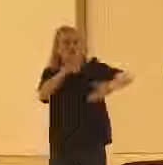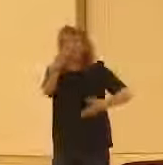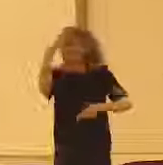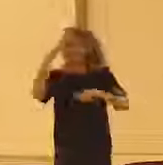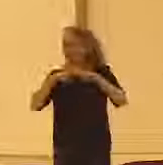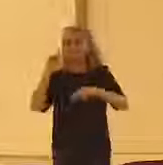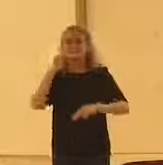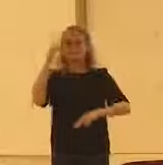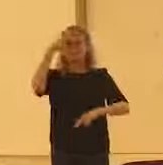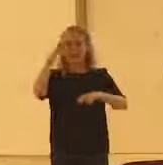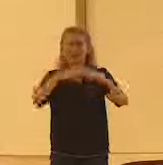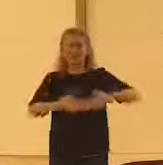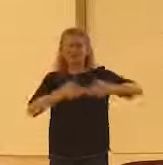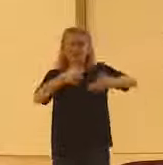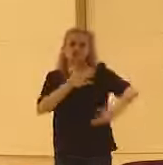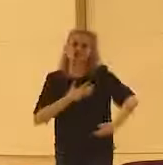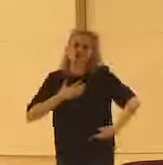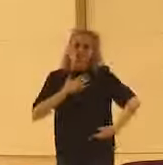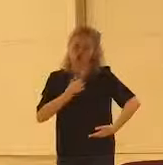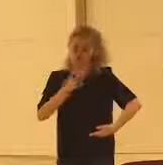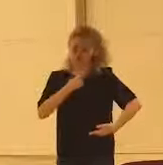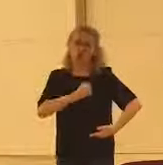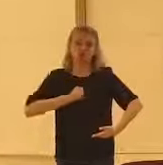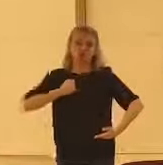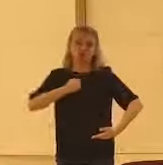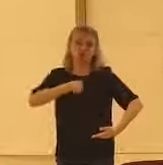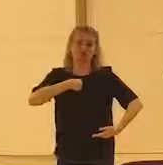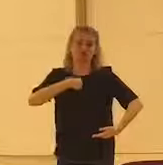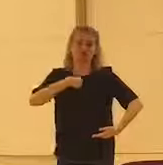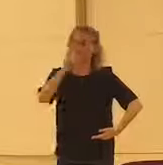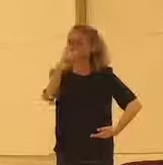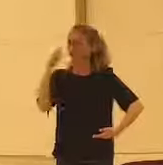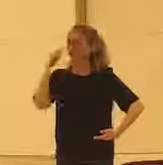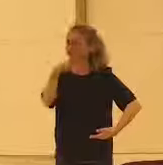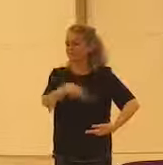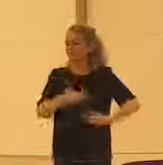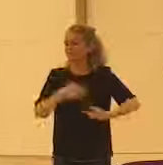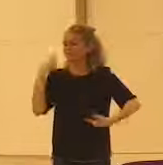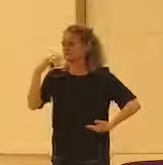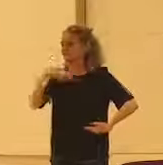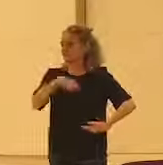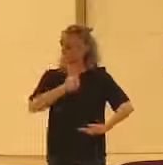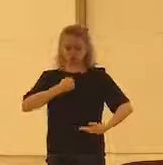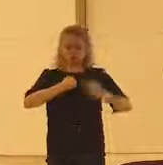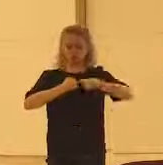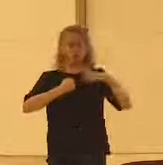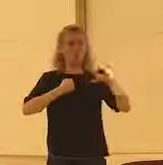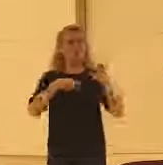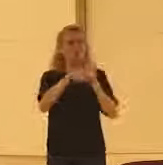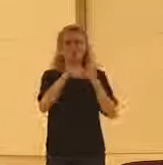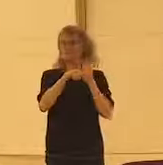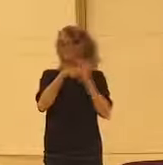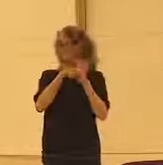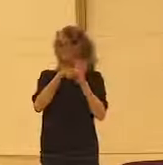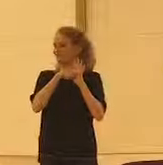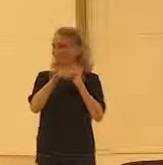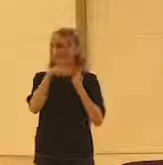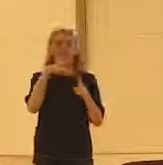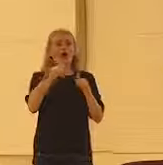deaf, and then given to hearing parents saying, oh, I'm so sorry, you have a deaf baby. But they say sorry, it's like a